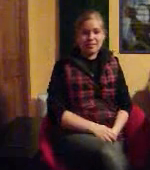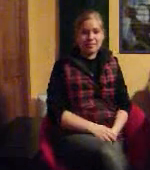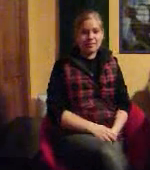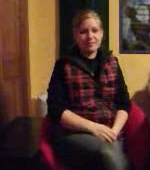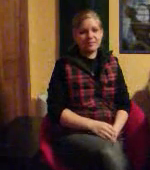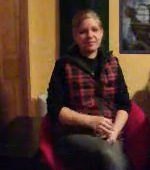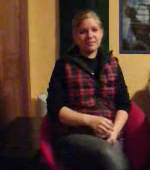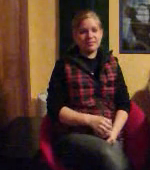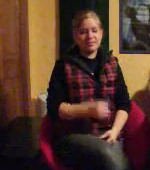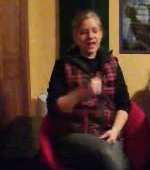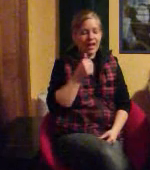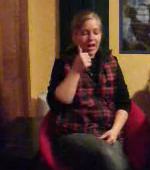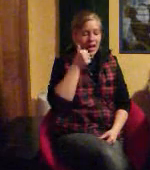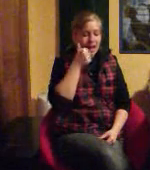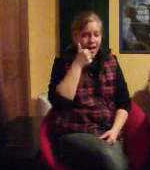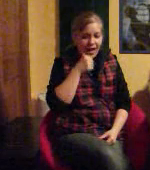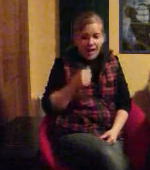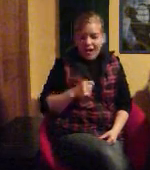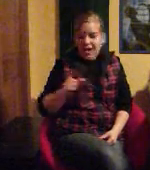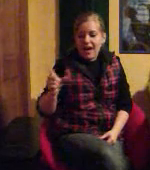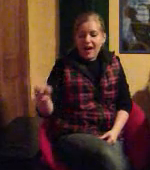She was big enough to go on the merry-go-round.